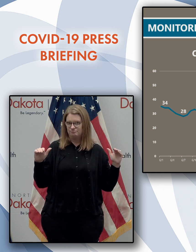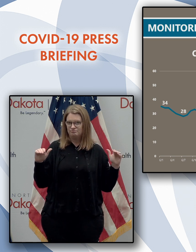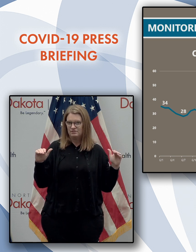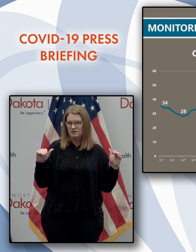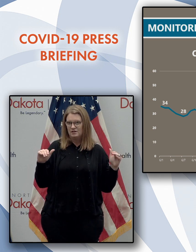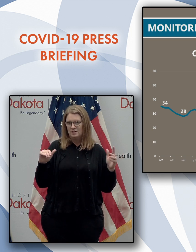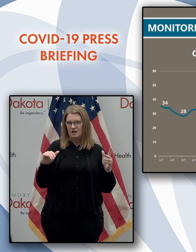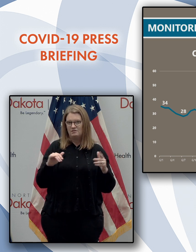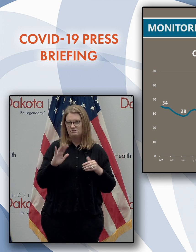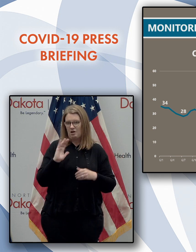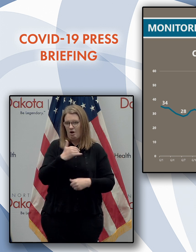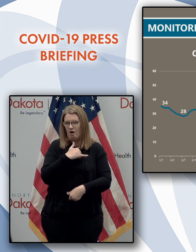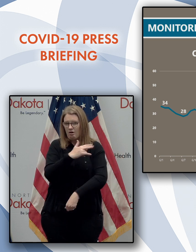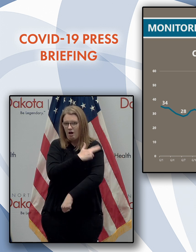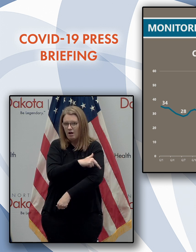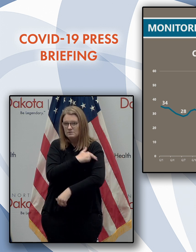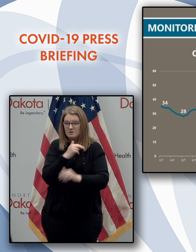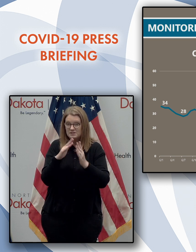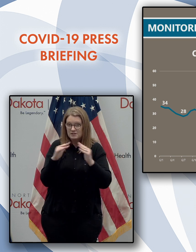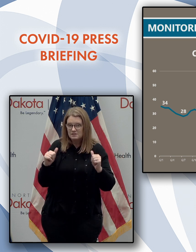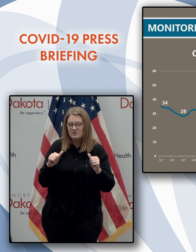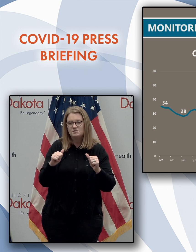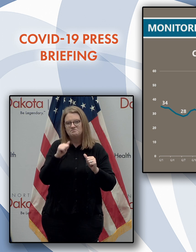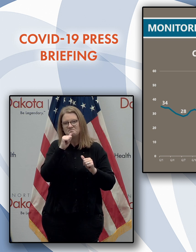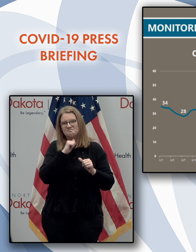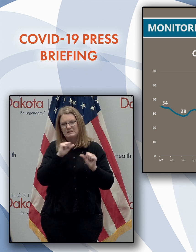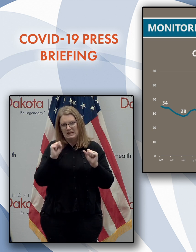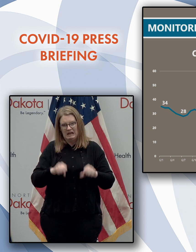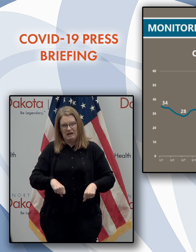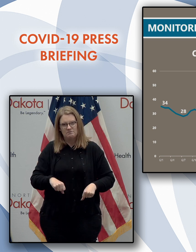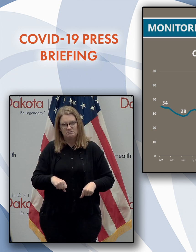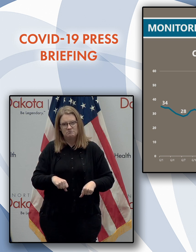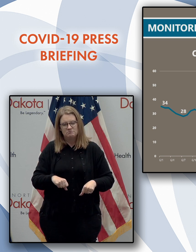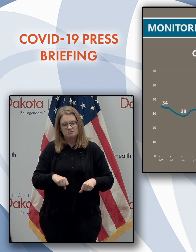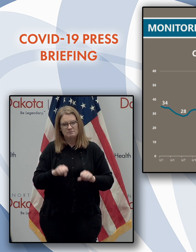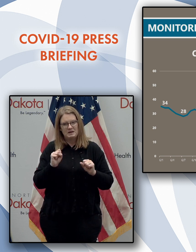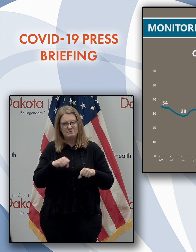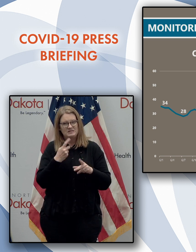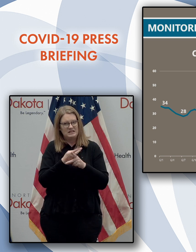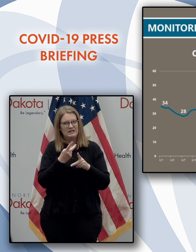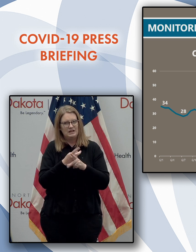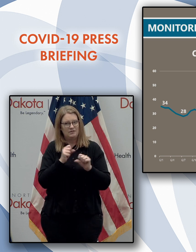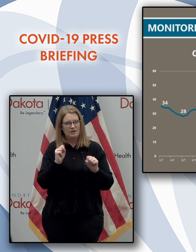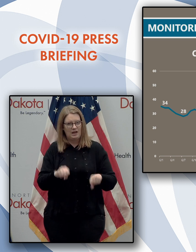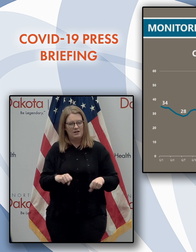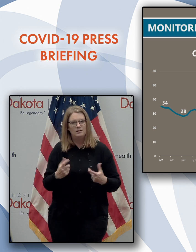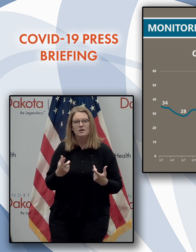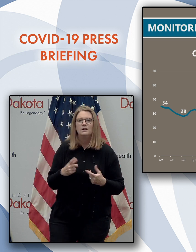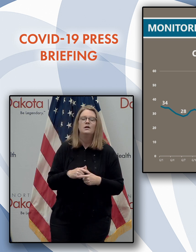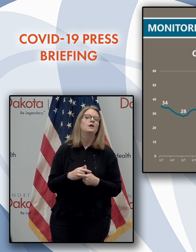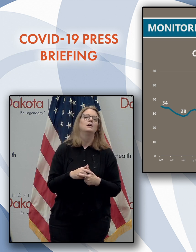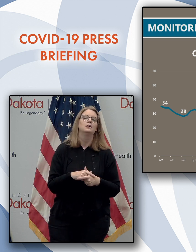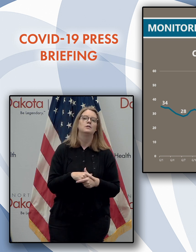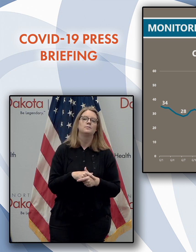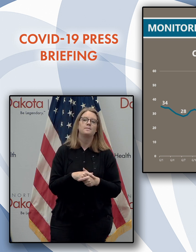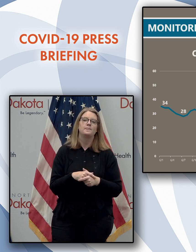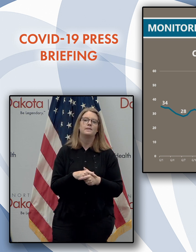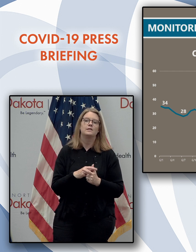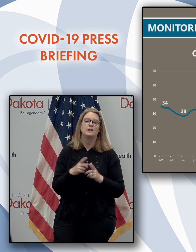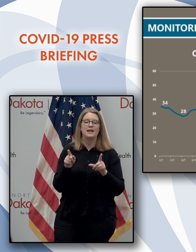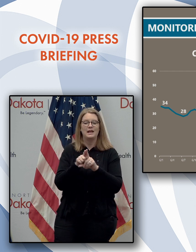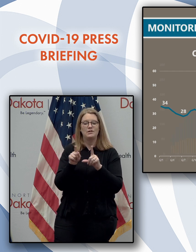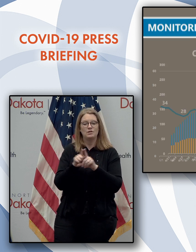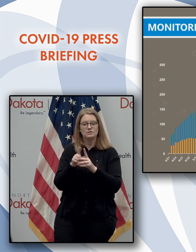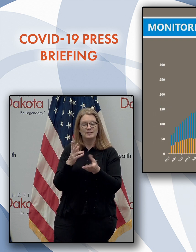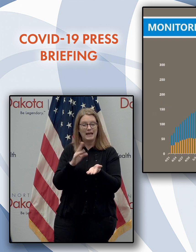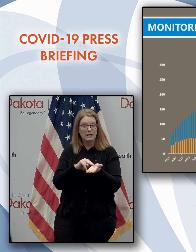hospital systems within our state, so we're in great shape here in terms of hospital capacity. And in terms of long-term